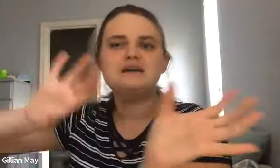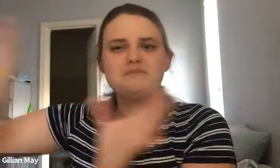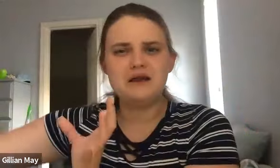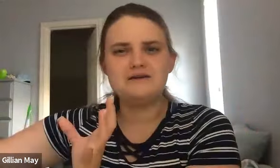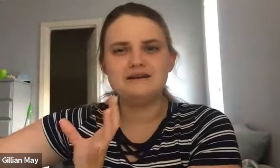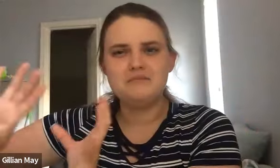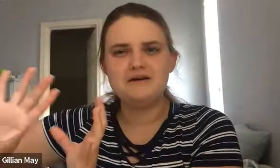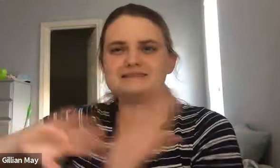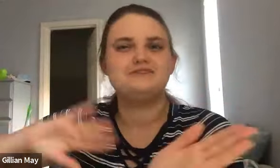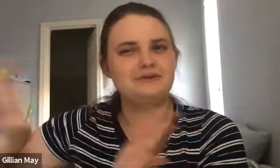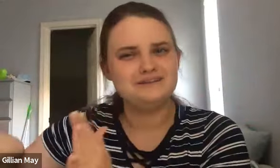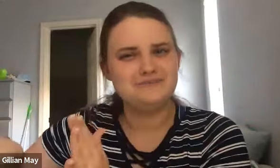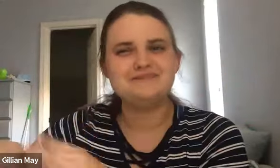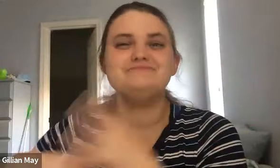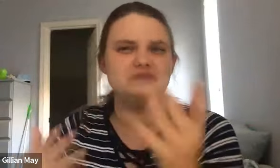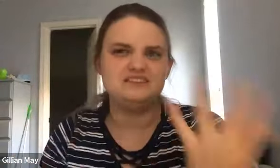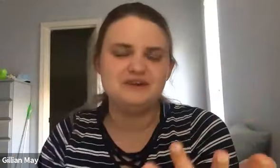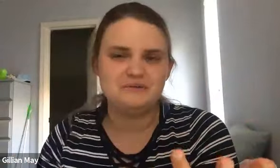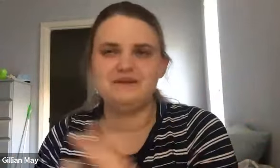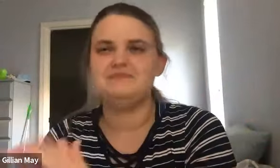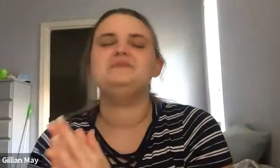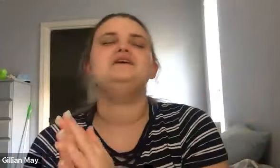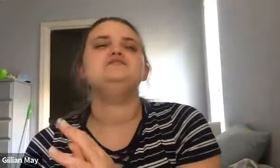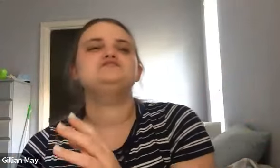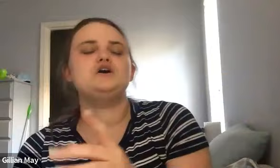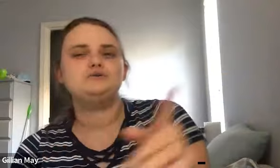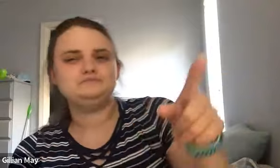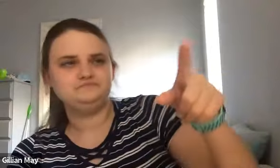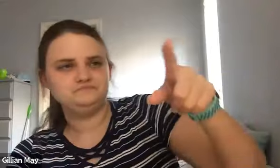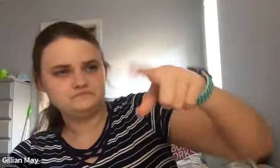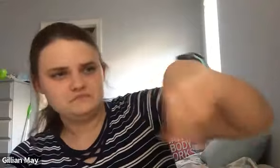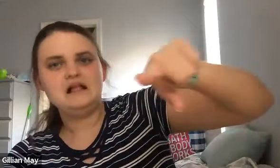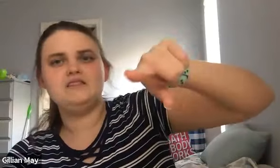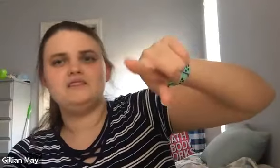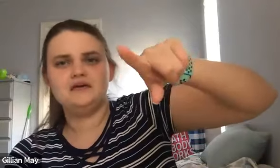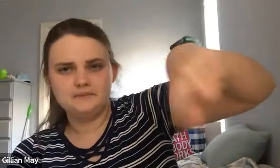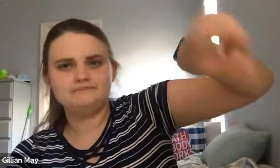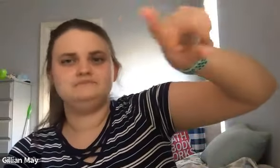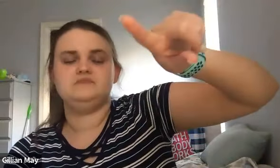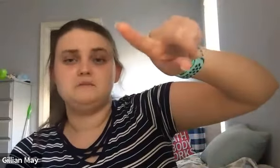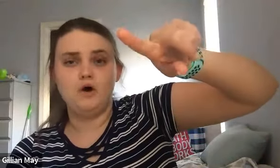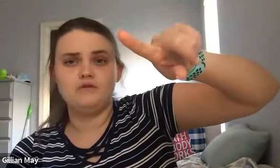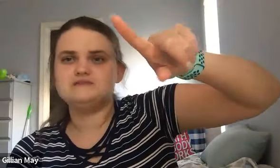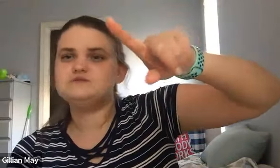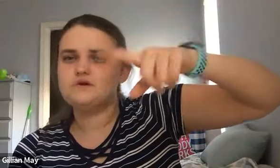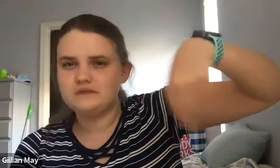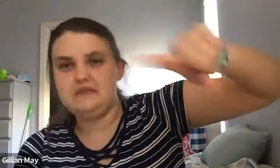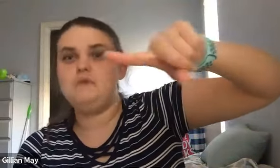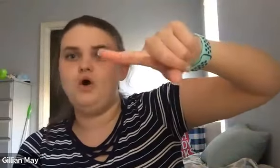I compare. It's not the greatest comparison, but you get what I mean. So them all. This one's more for like them all,